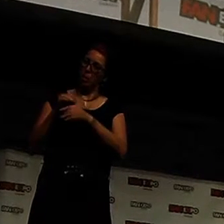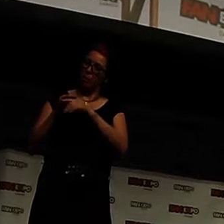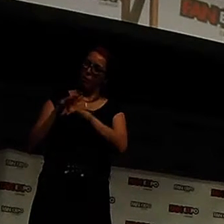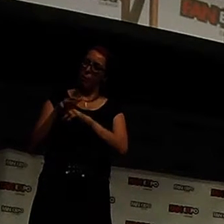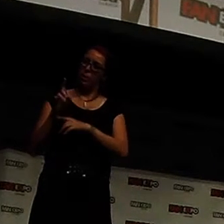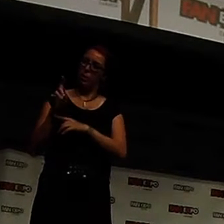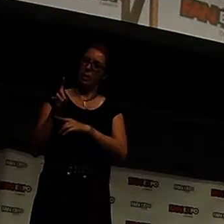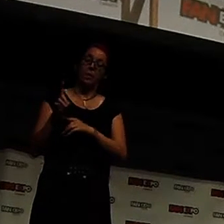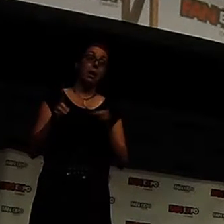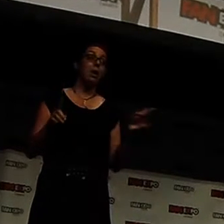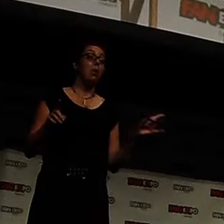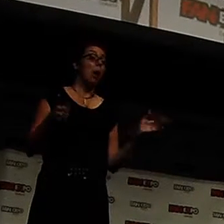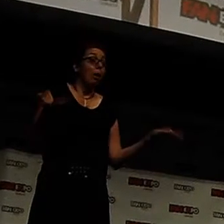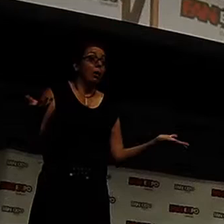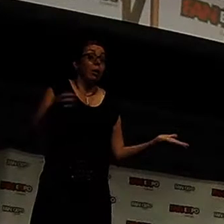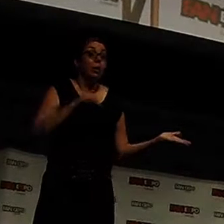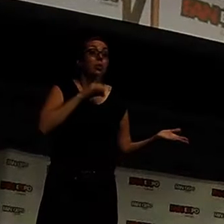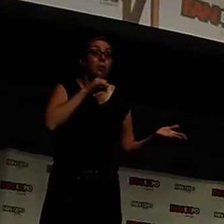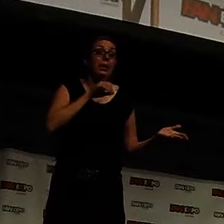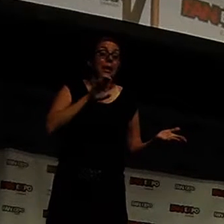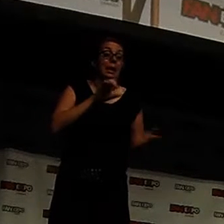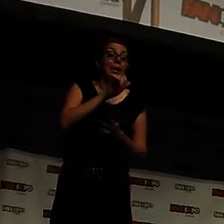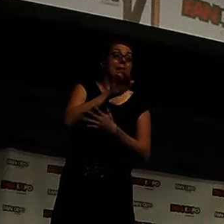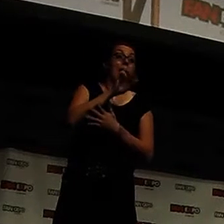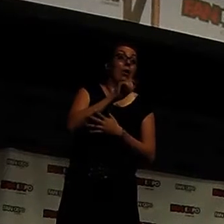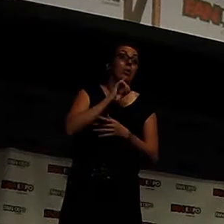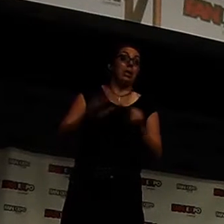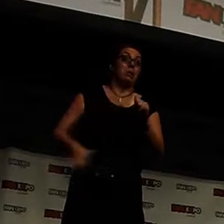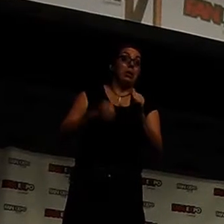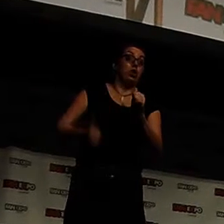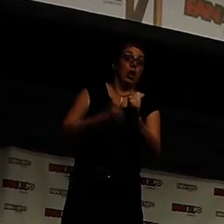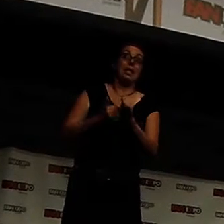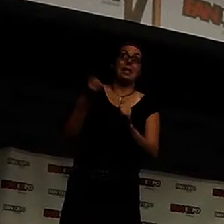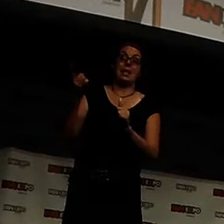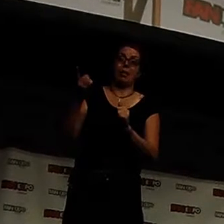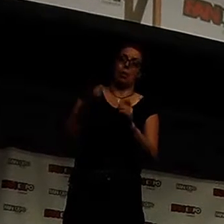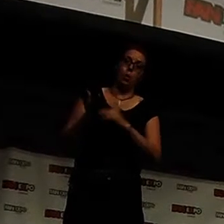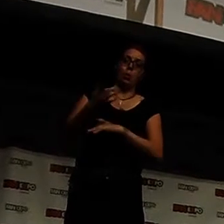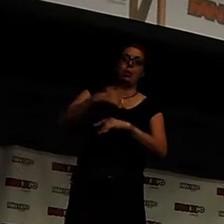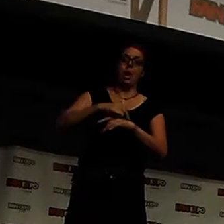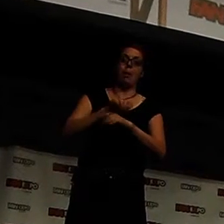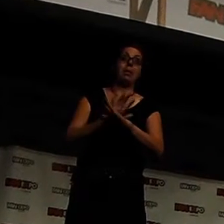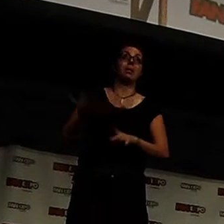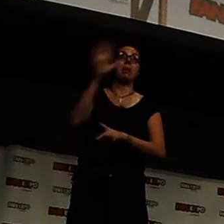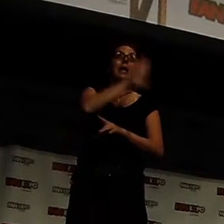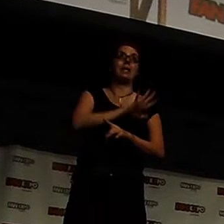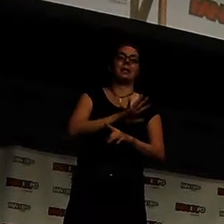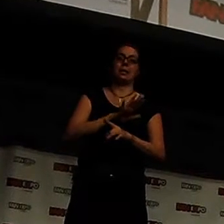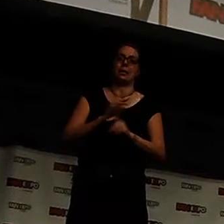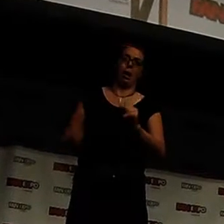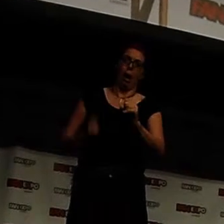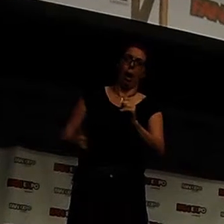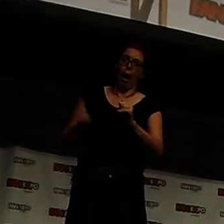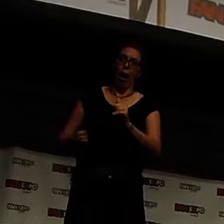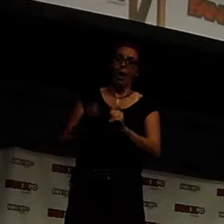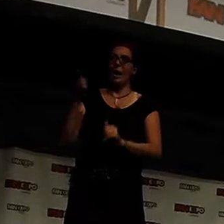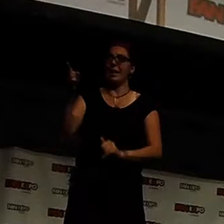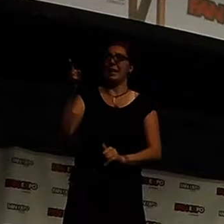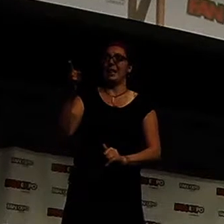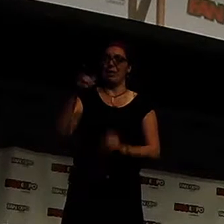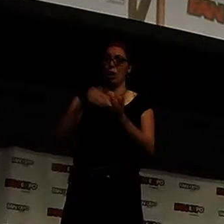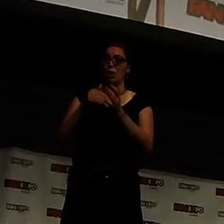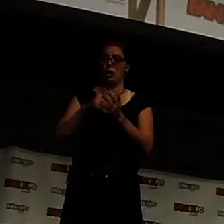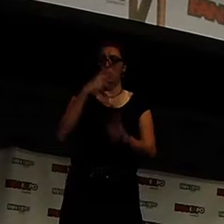In a way, she's the one who's been technically chasing him through time and space, and he's ignored her for most of it. Is actually what's kind of